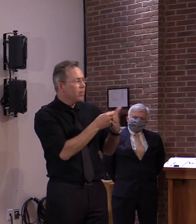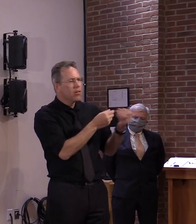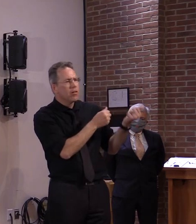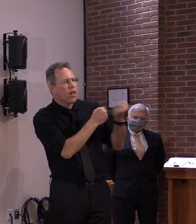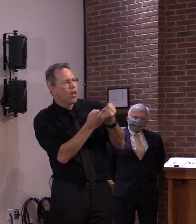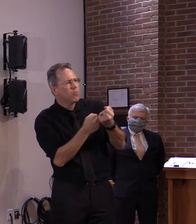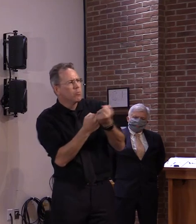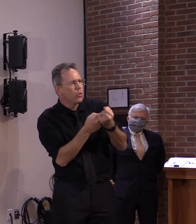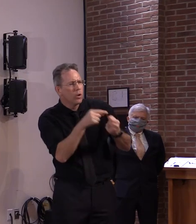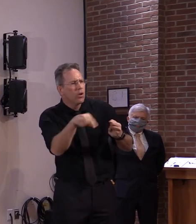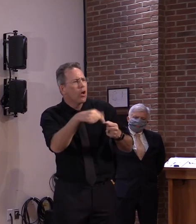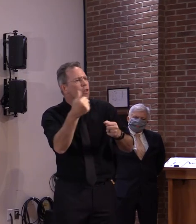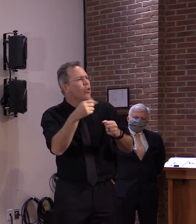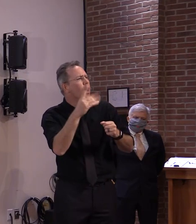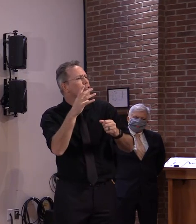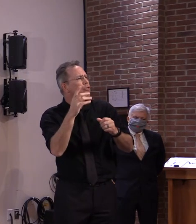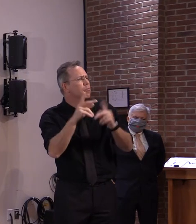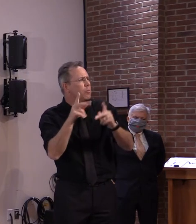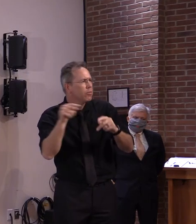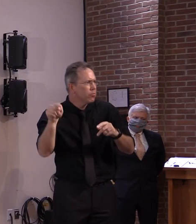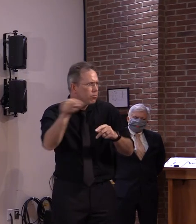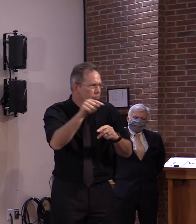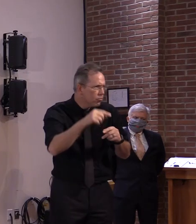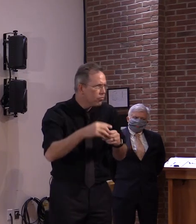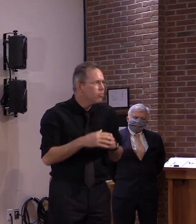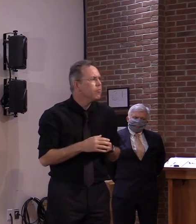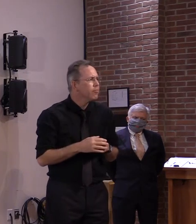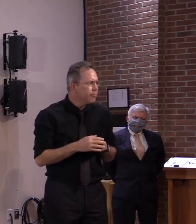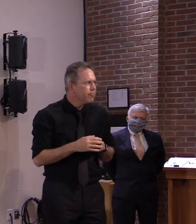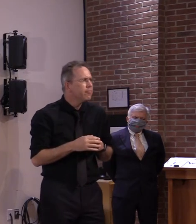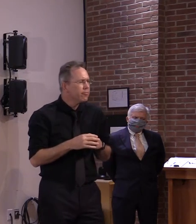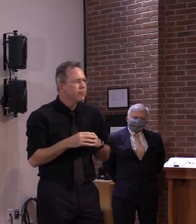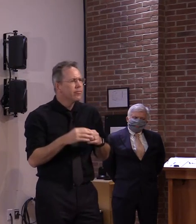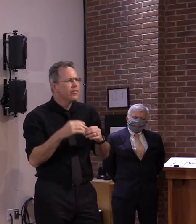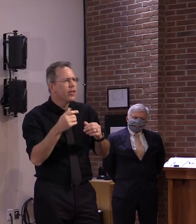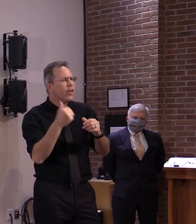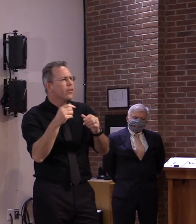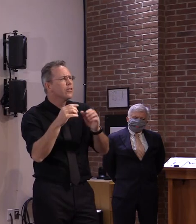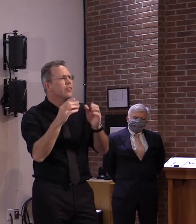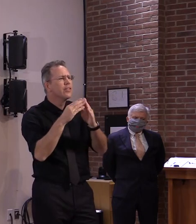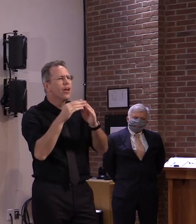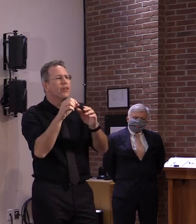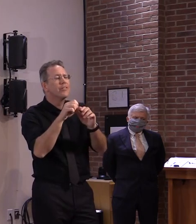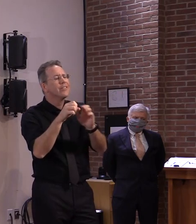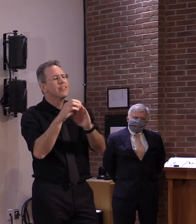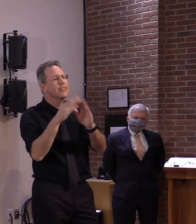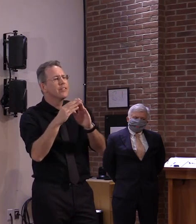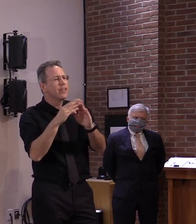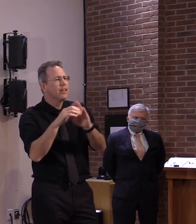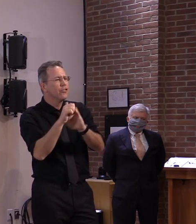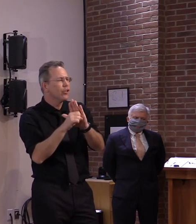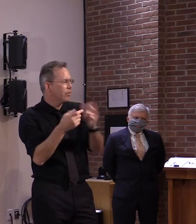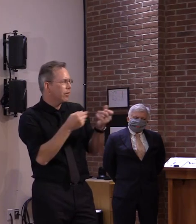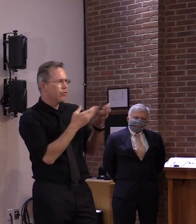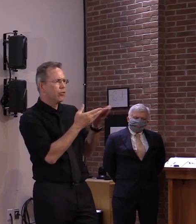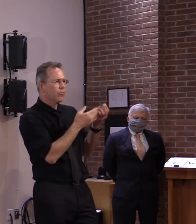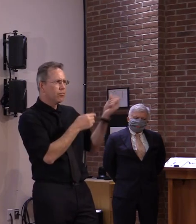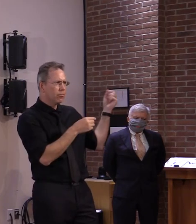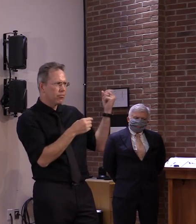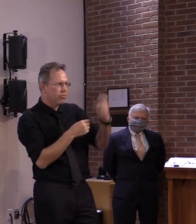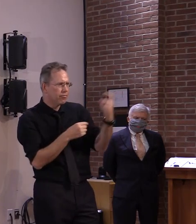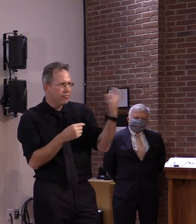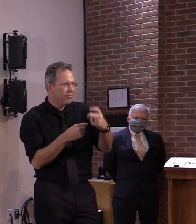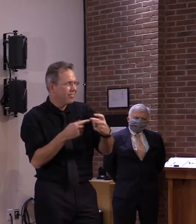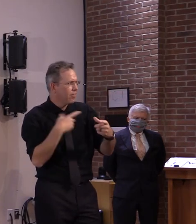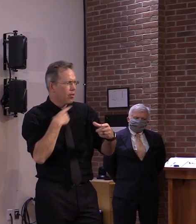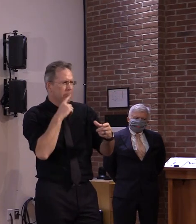state services. So there's an inversion to what you're describing. And there's a much longer conversation around the delivery